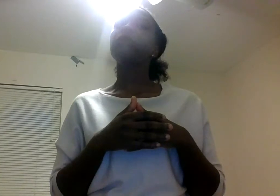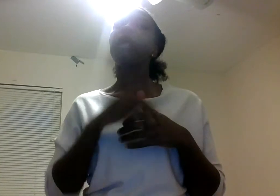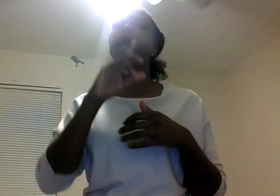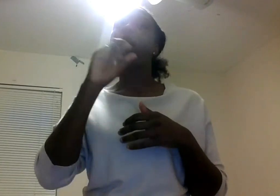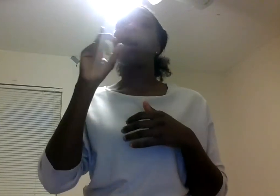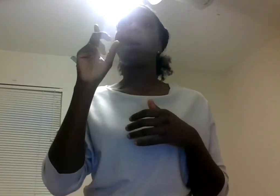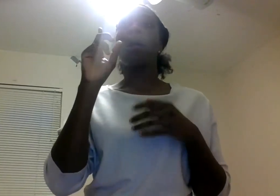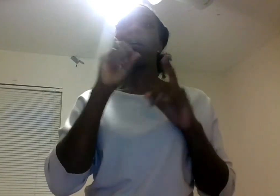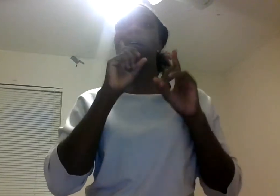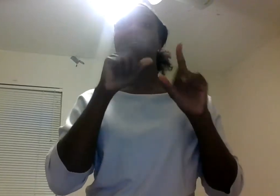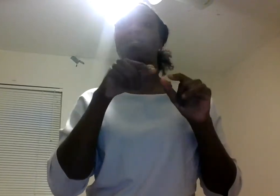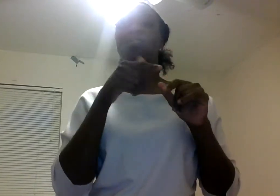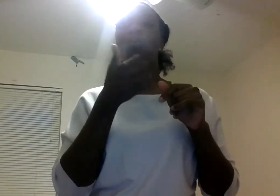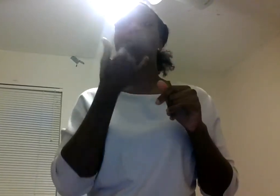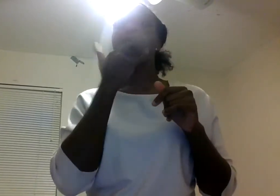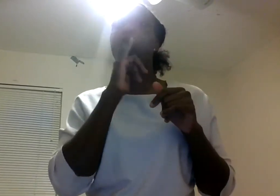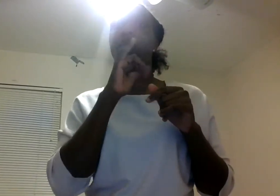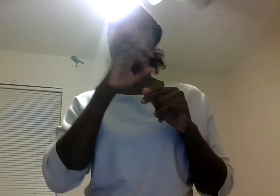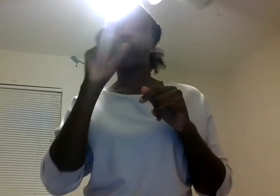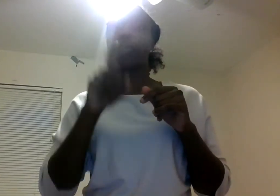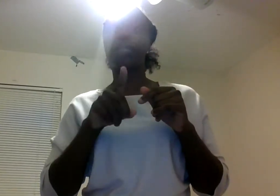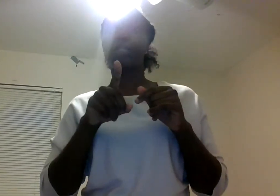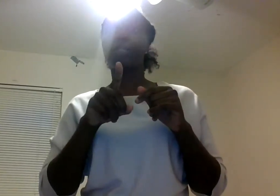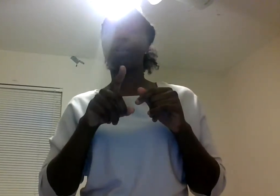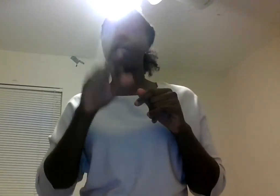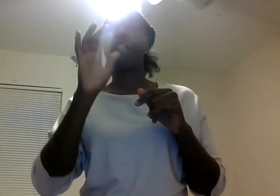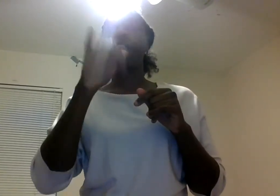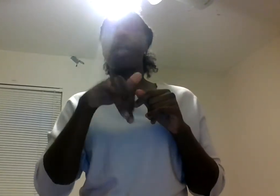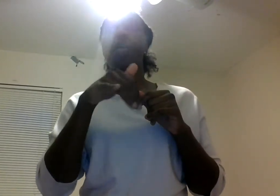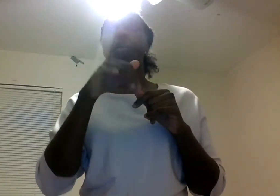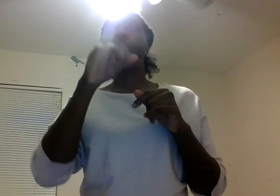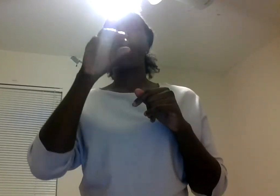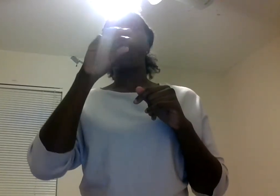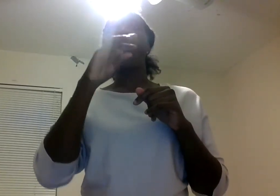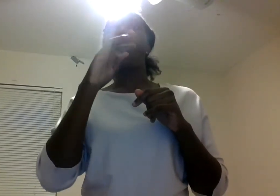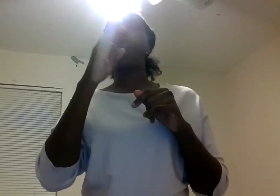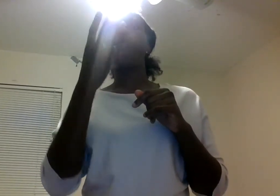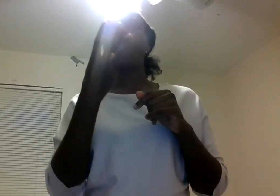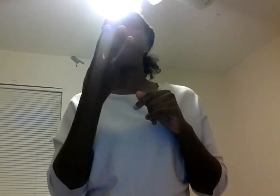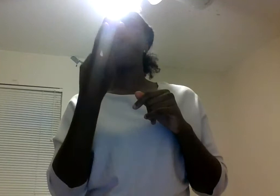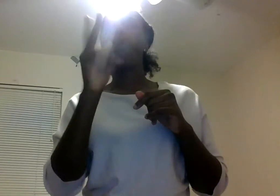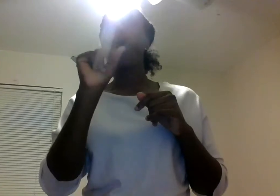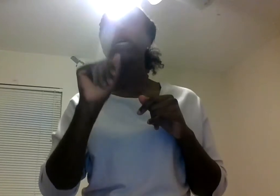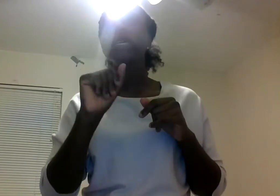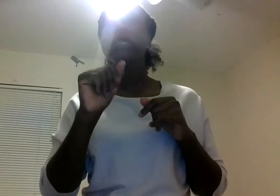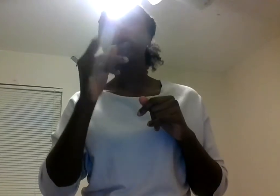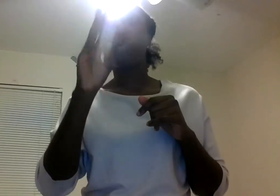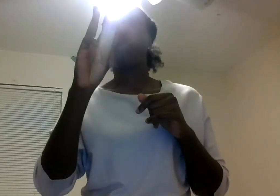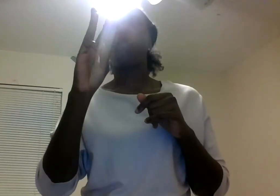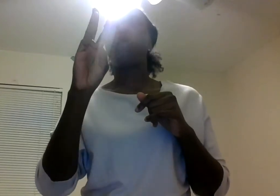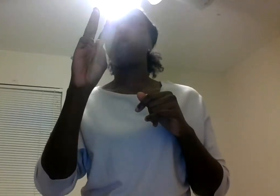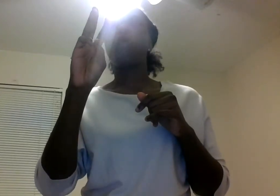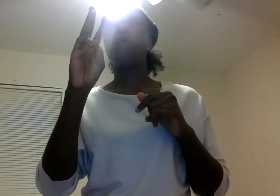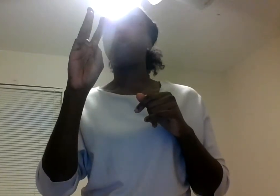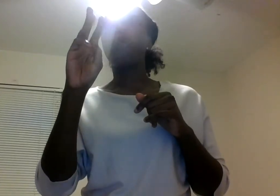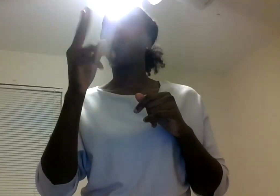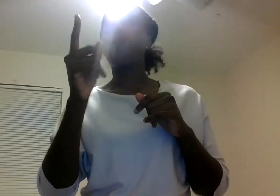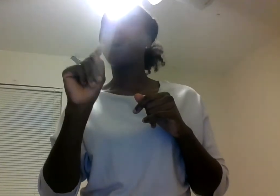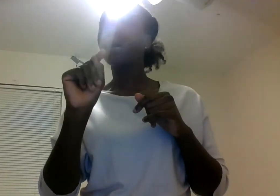you going to do? I'm going to talk about. If you think about it, most audiences know what you're going to talk about. Either you